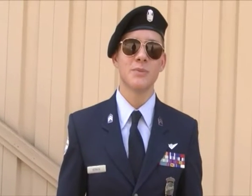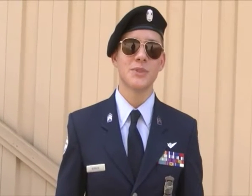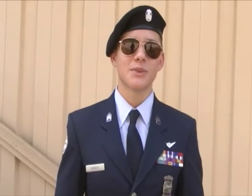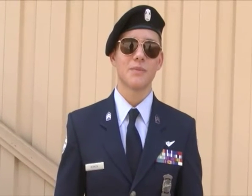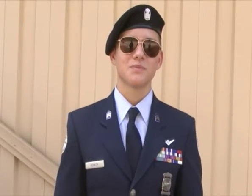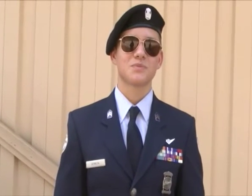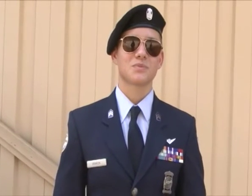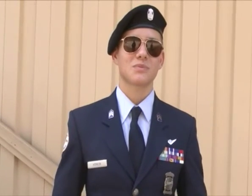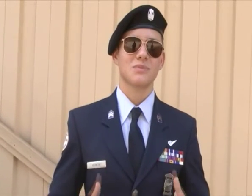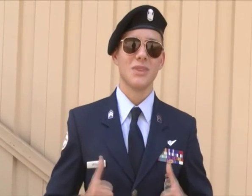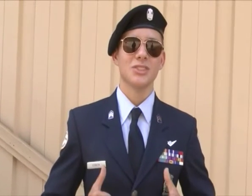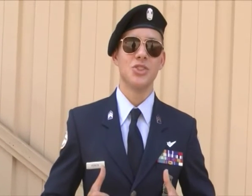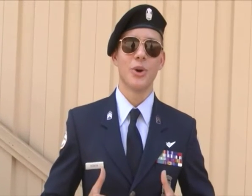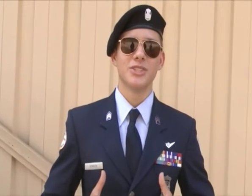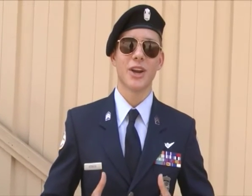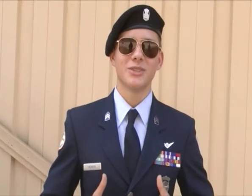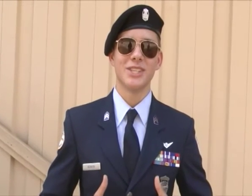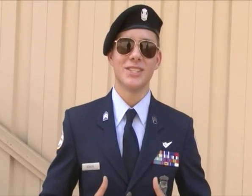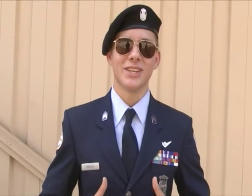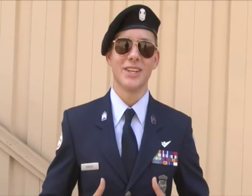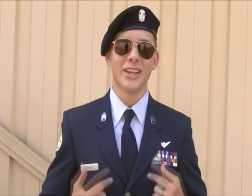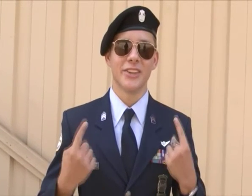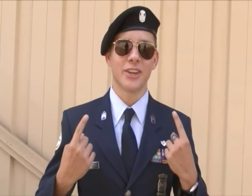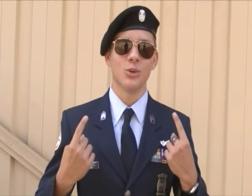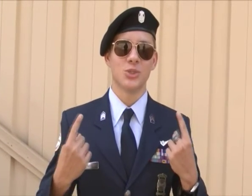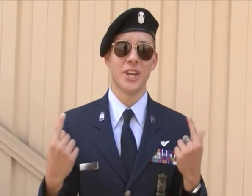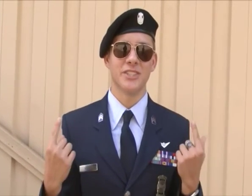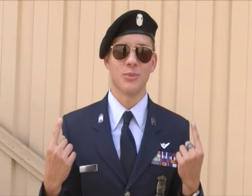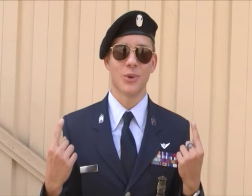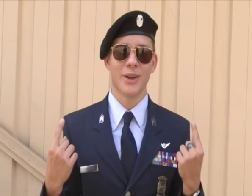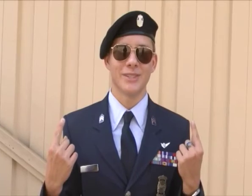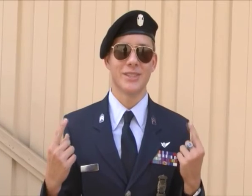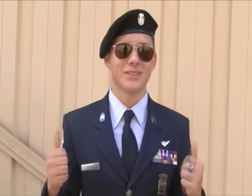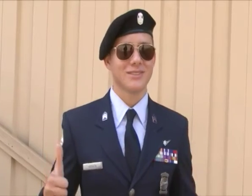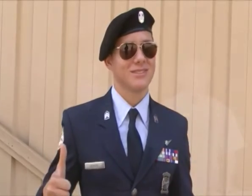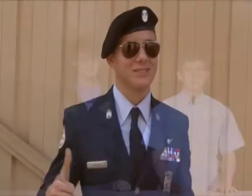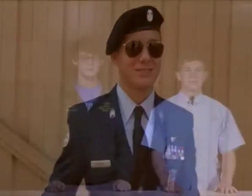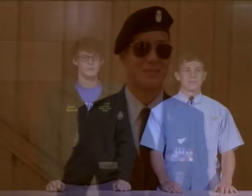teams. Join JROTC and you get cool shades and berets.